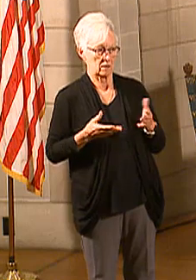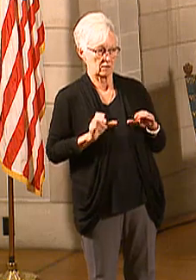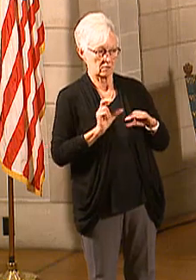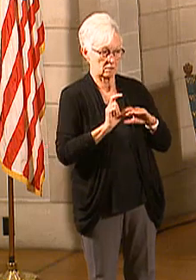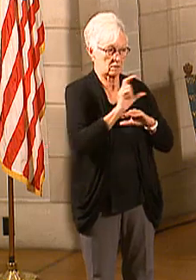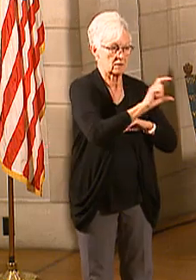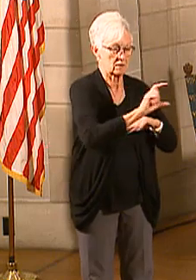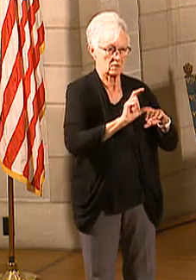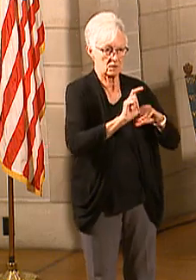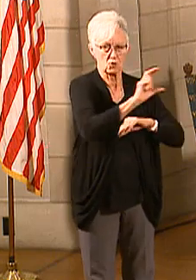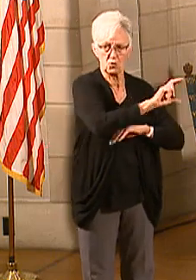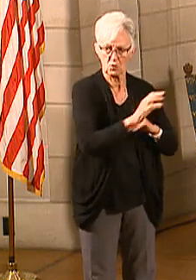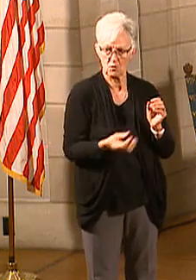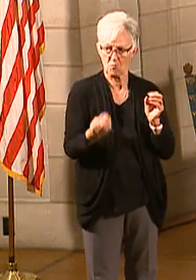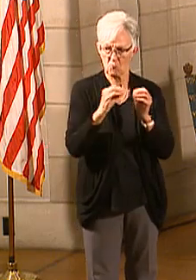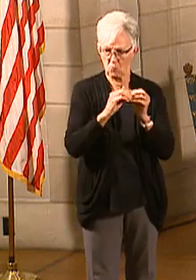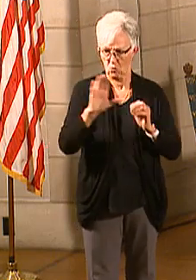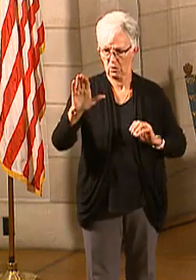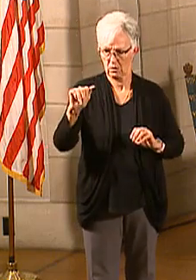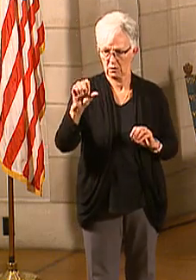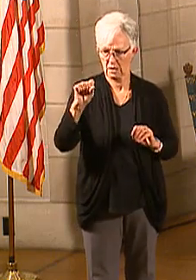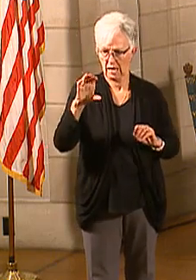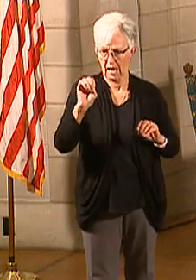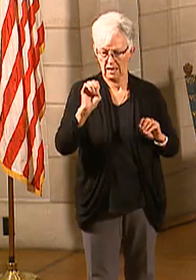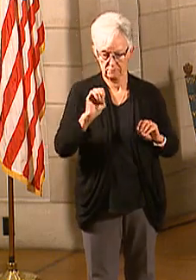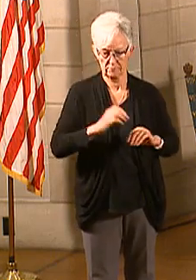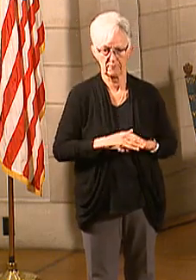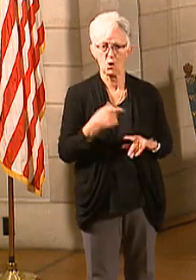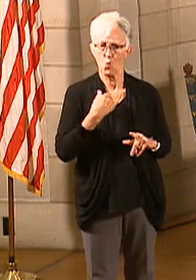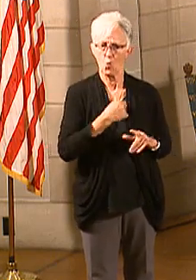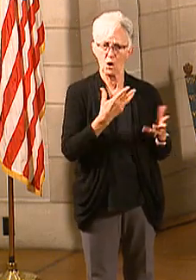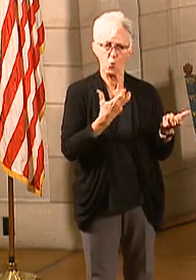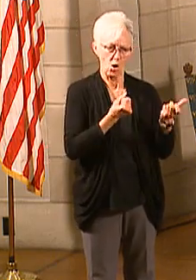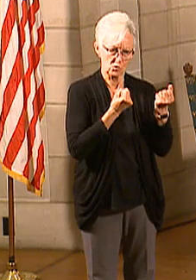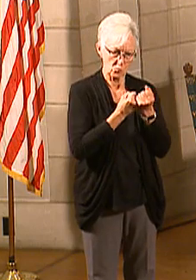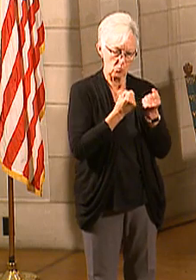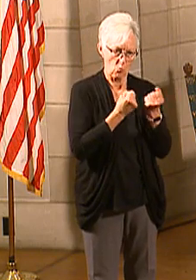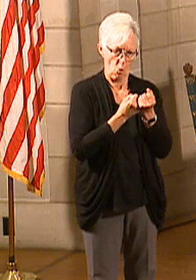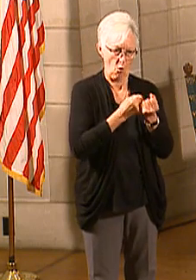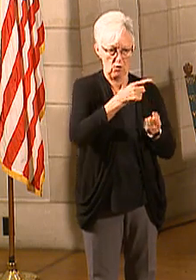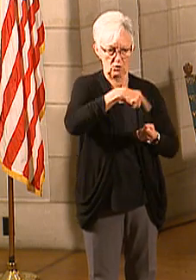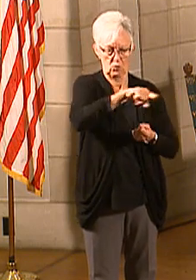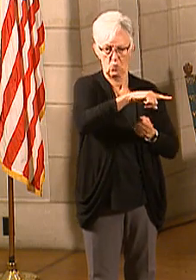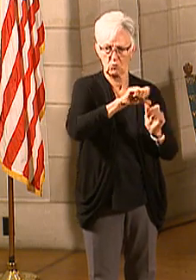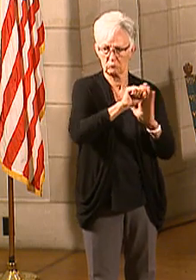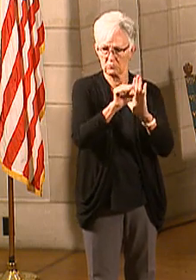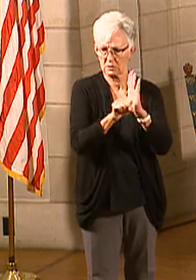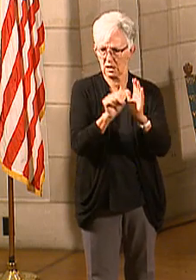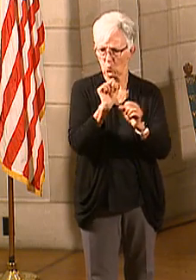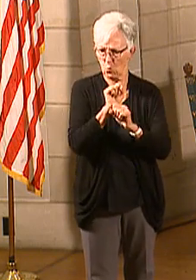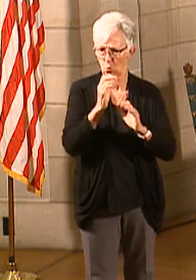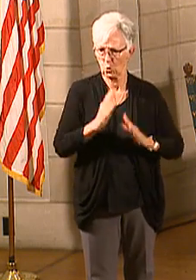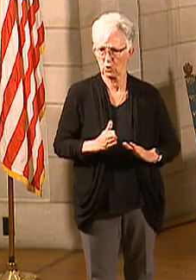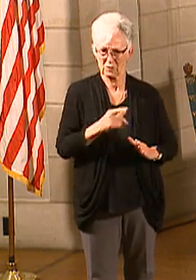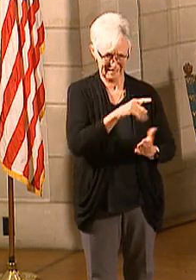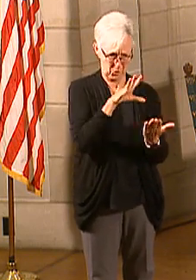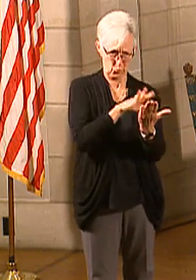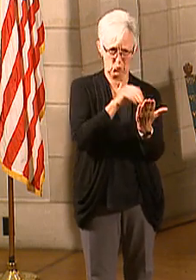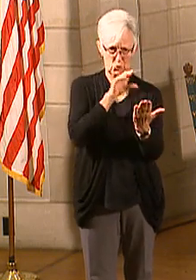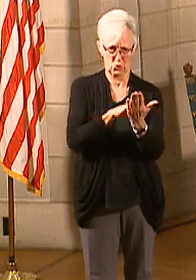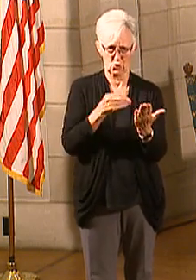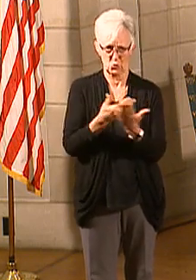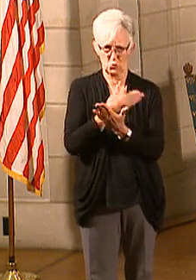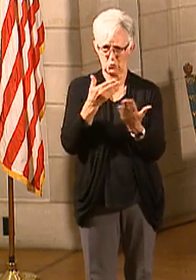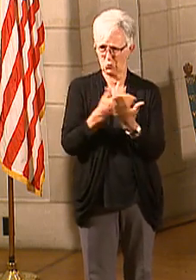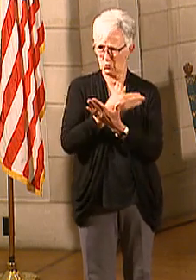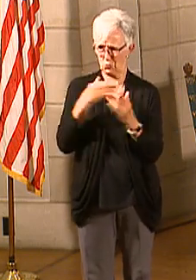Our intent is to really support the teammates as they are learning some pretty complicated jobs. I think you'll have some nodding heads up here in